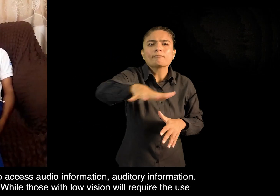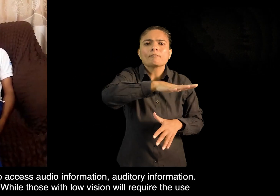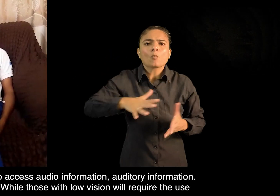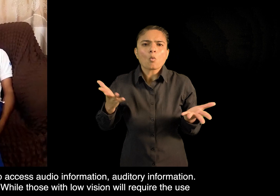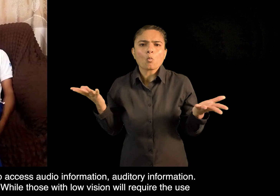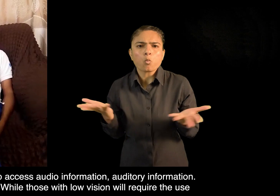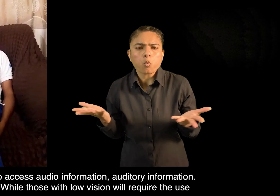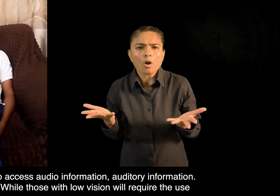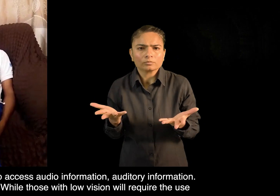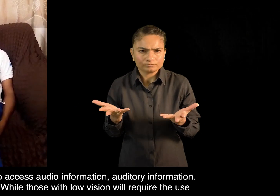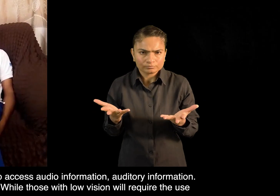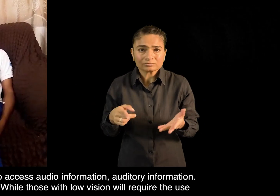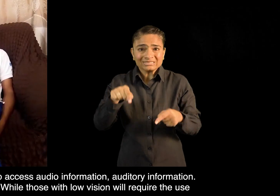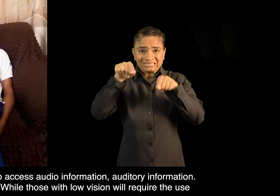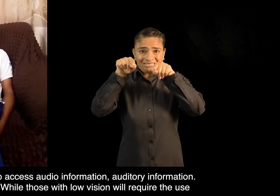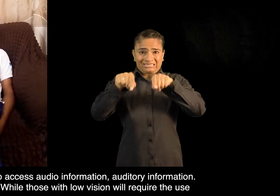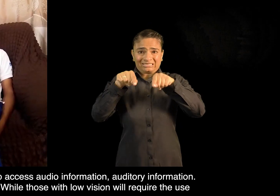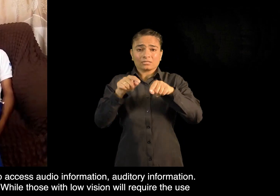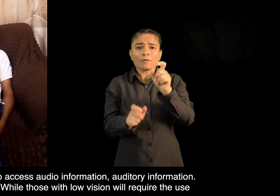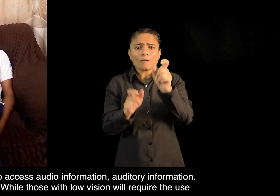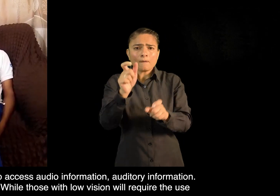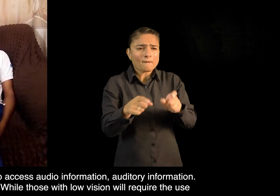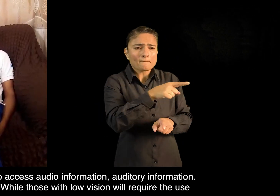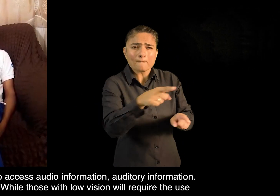audio information, auditory information,